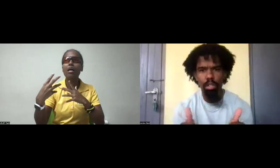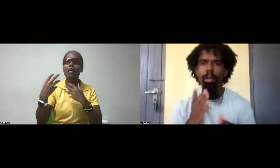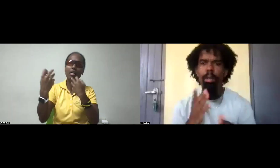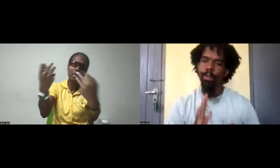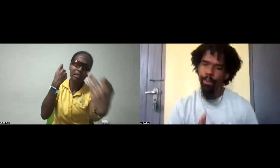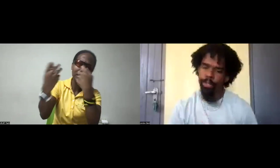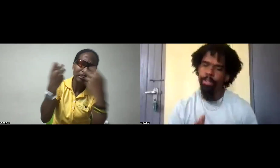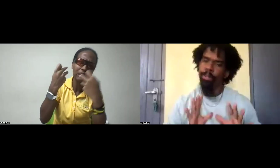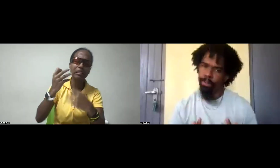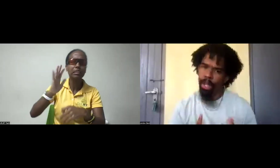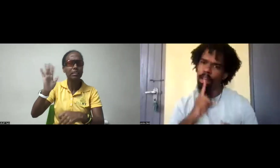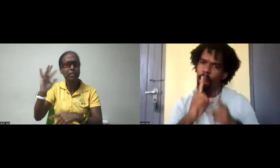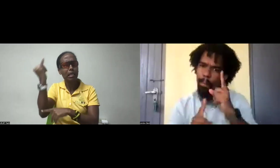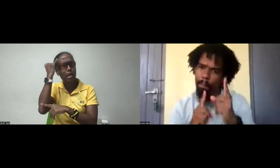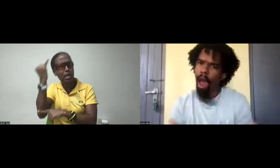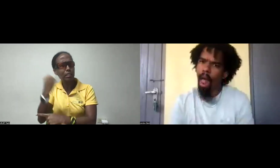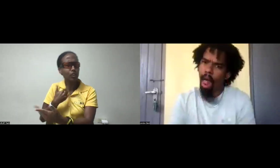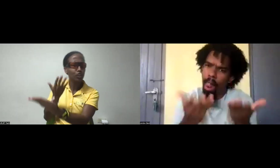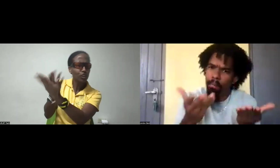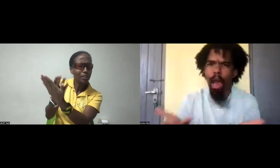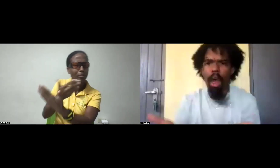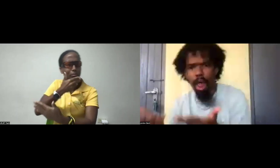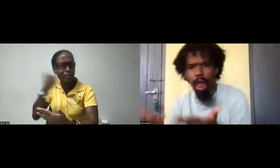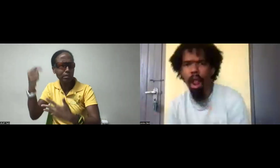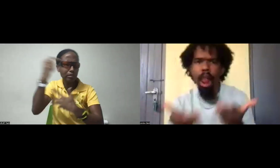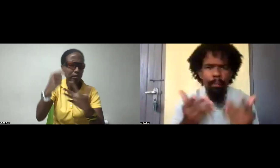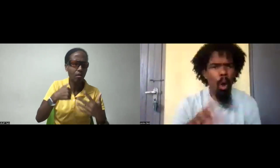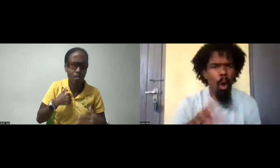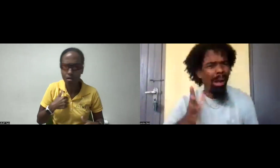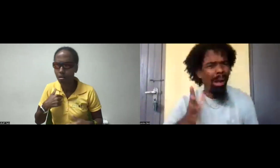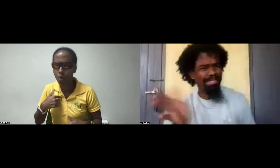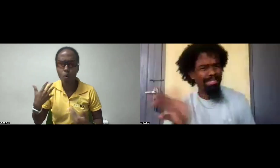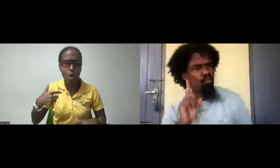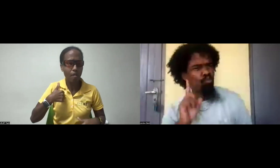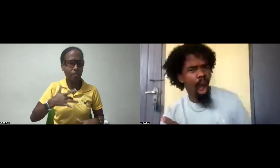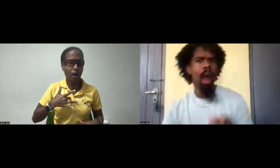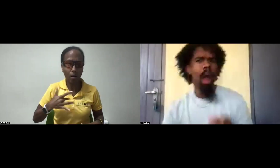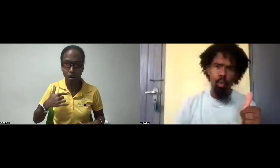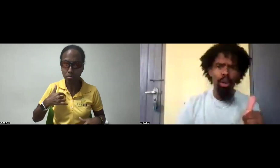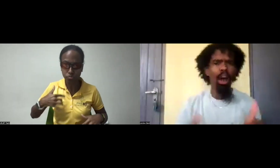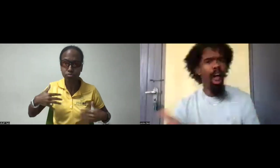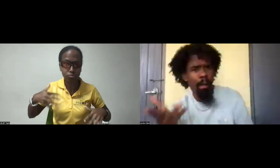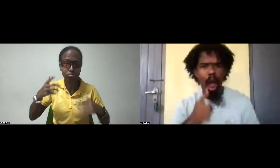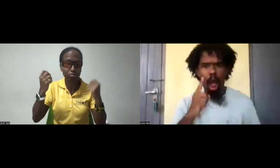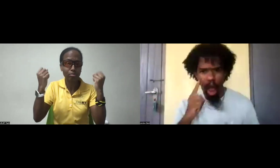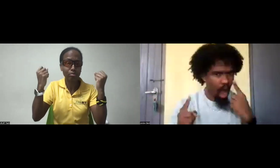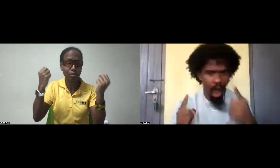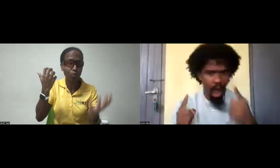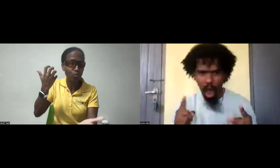I, I, your feedback, your suggestions, your ideas that you gave me,